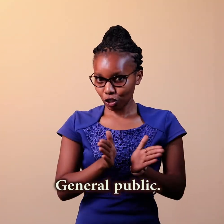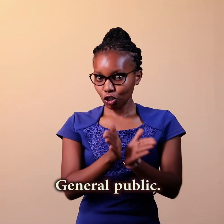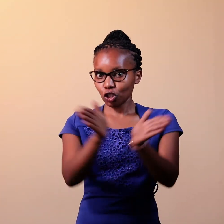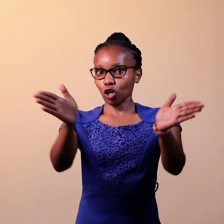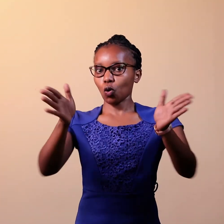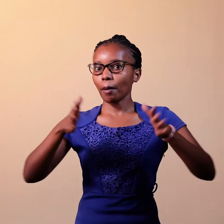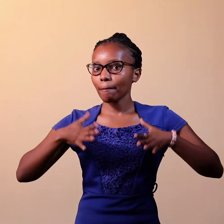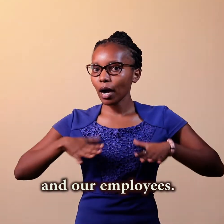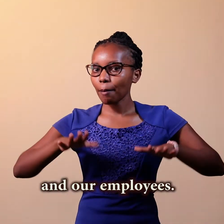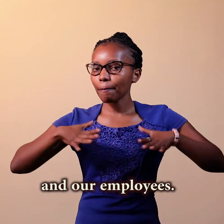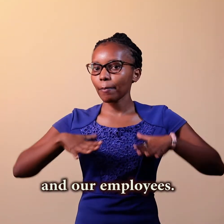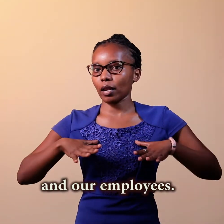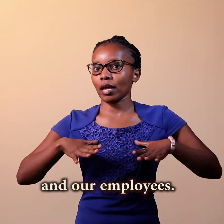and our employees.